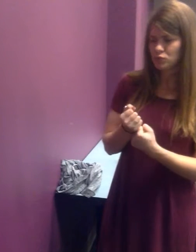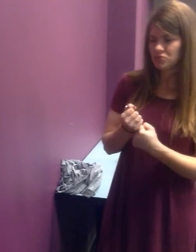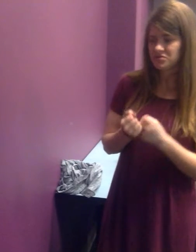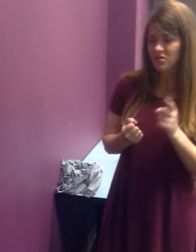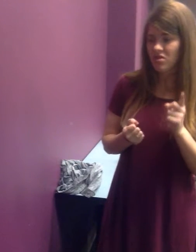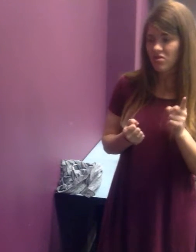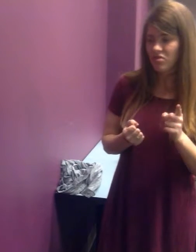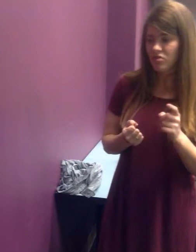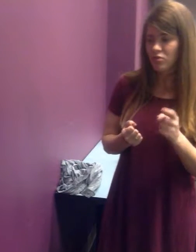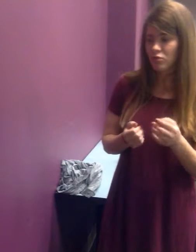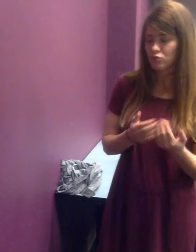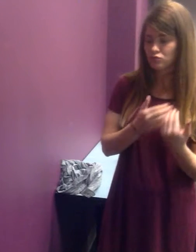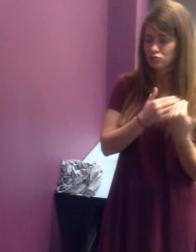Congress have been a huge flop.